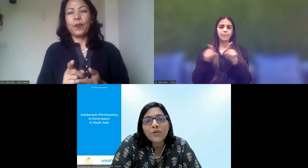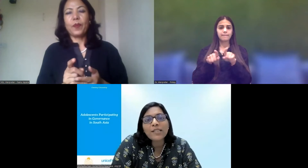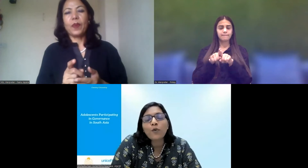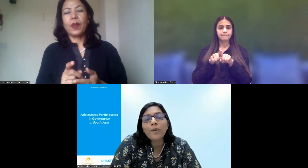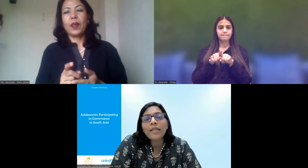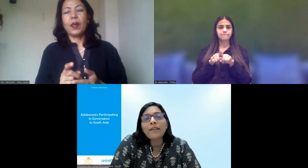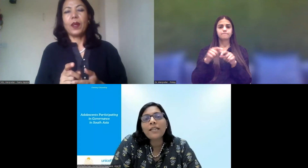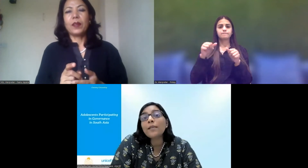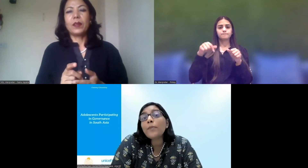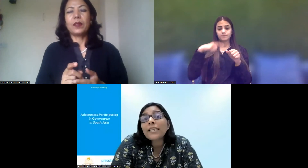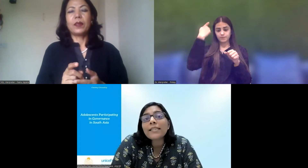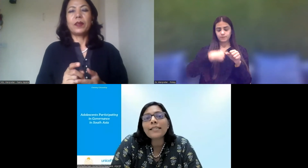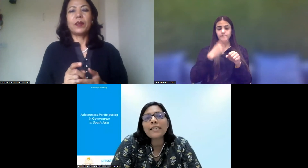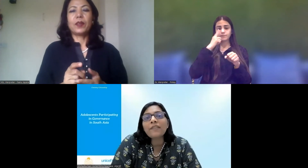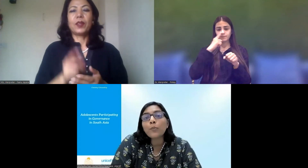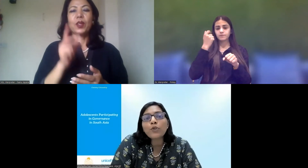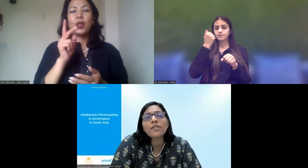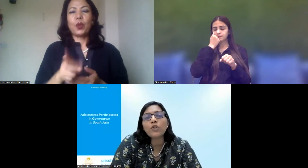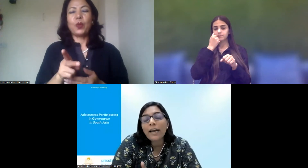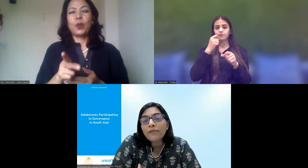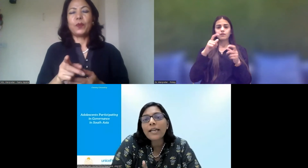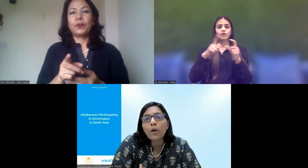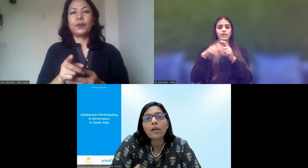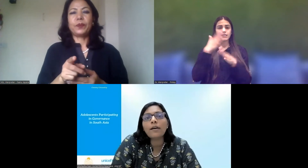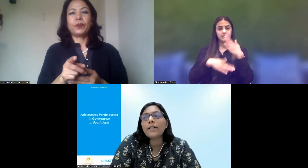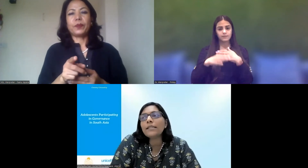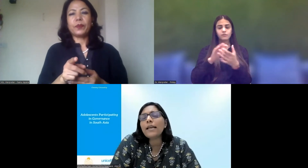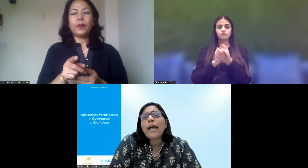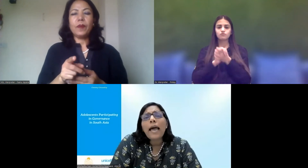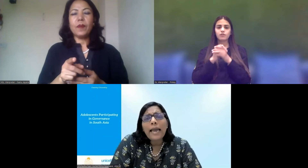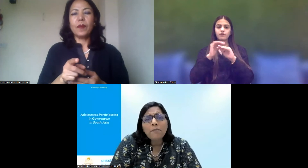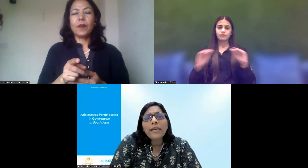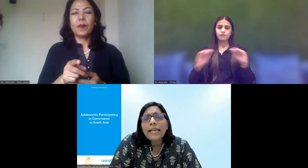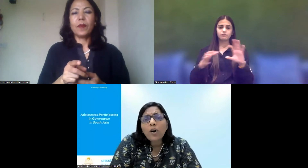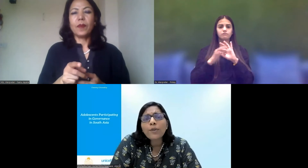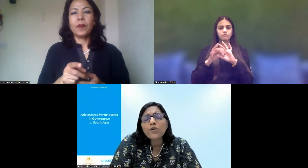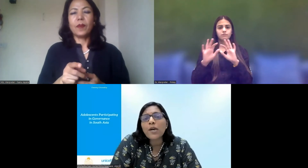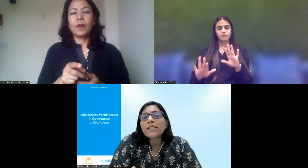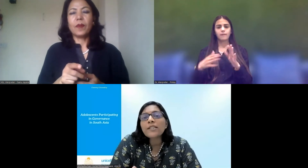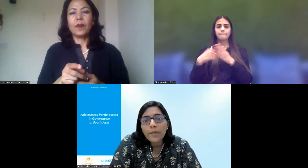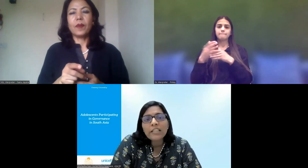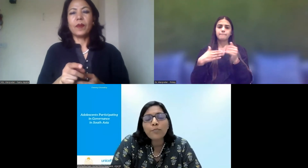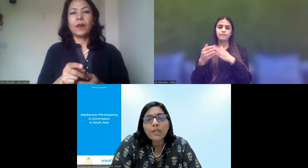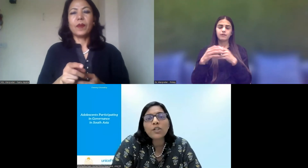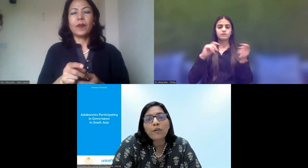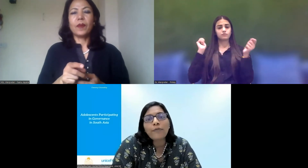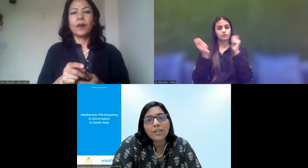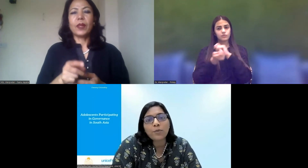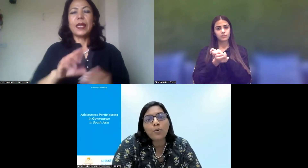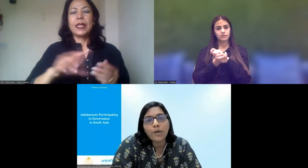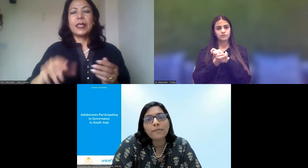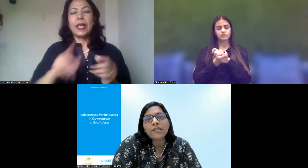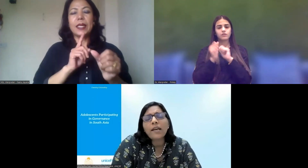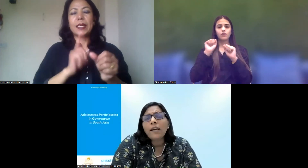gender transformative and disability sensitive approaches in child-friendly local governance and building on the transformative potential of